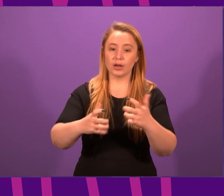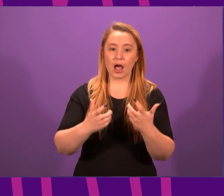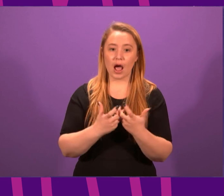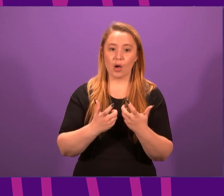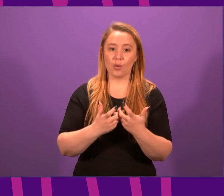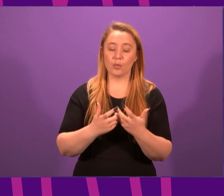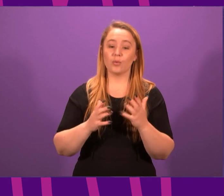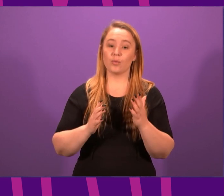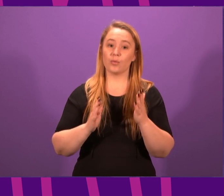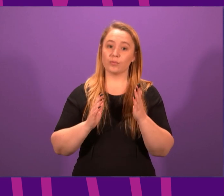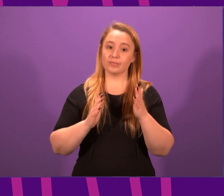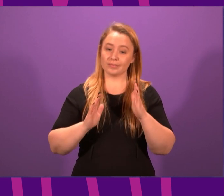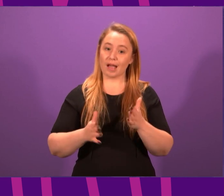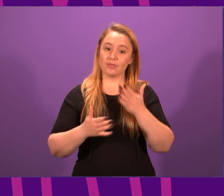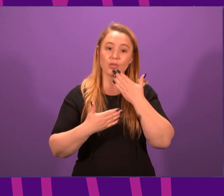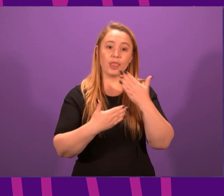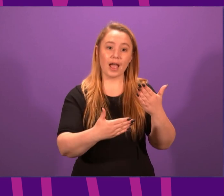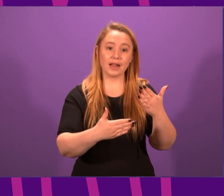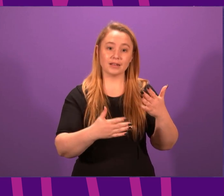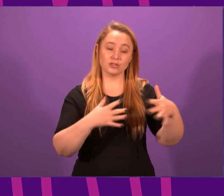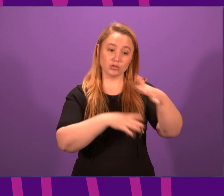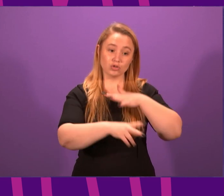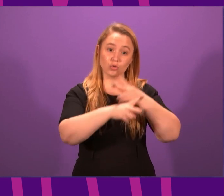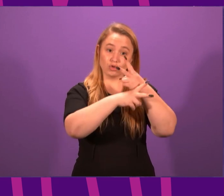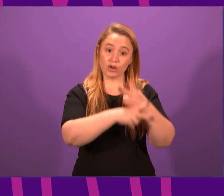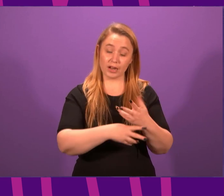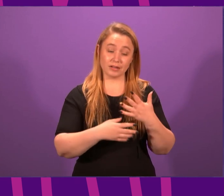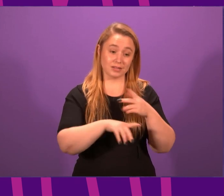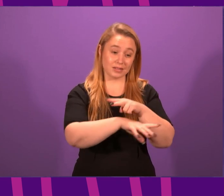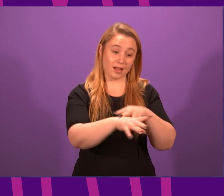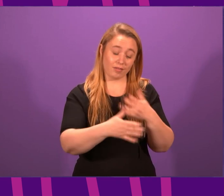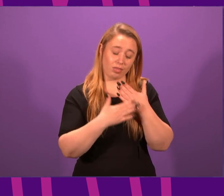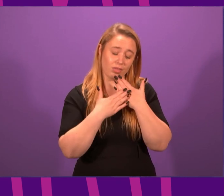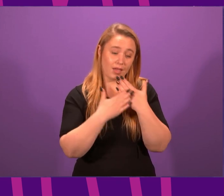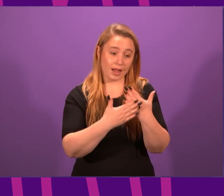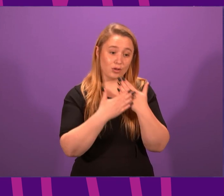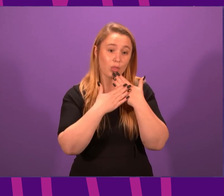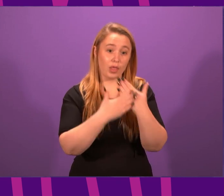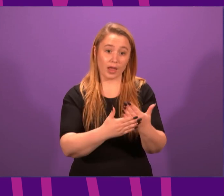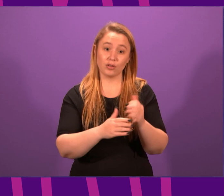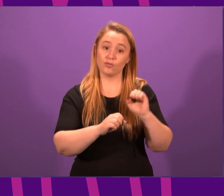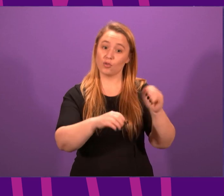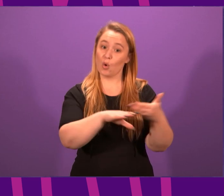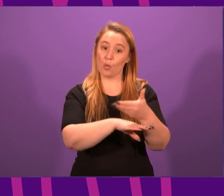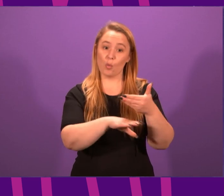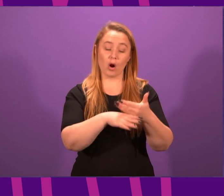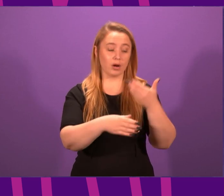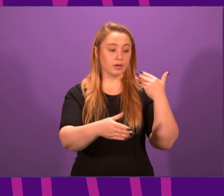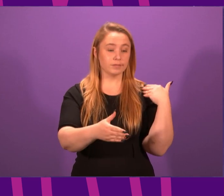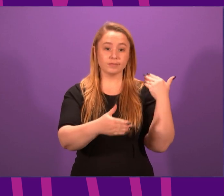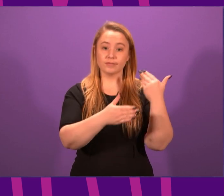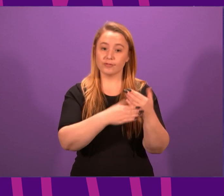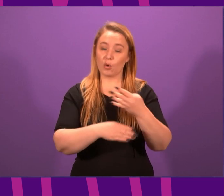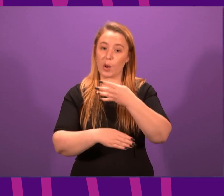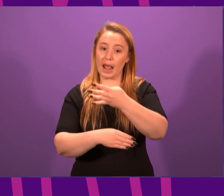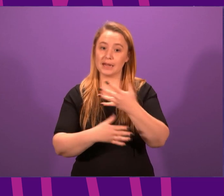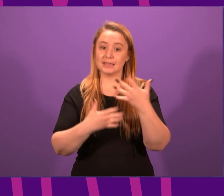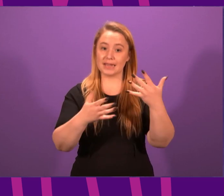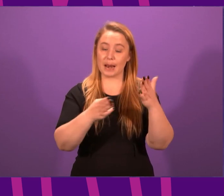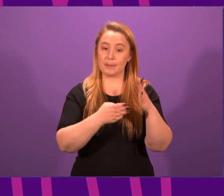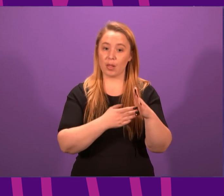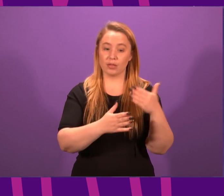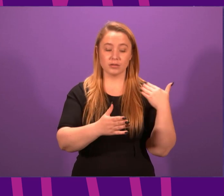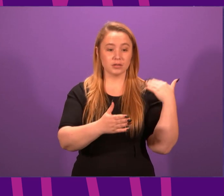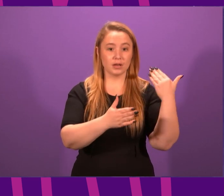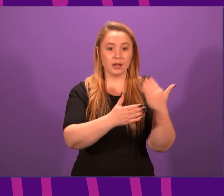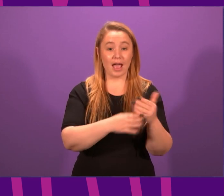health and social care staff from the bottom of my heart for everything that they have done over the past 9-10 months and